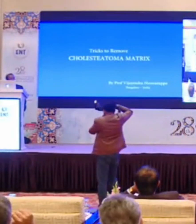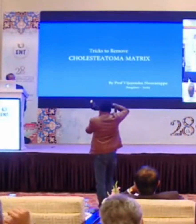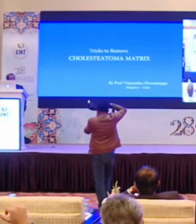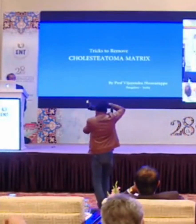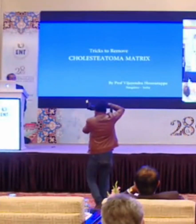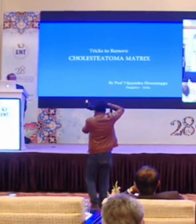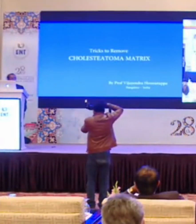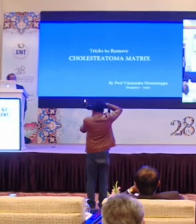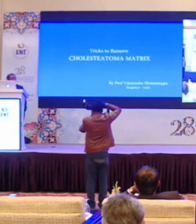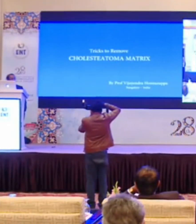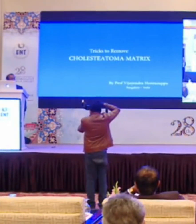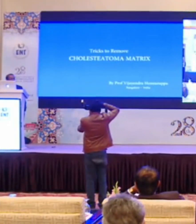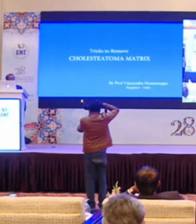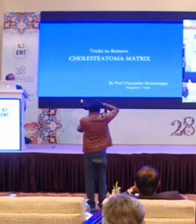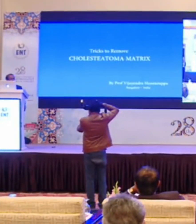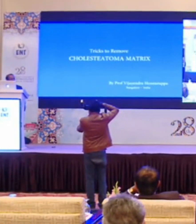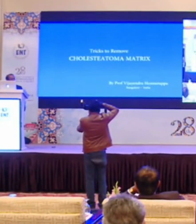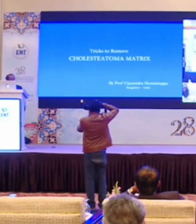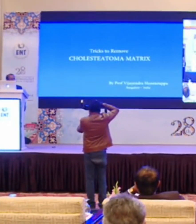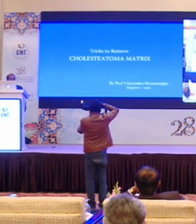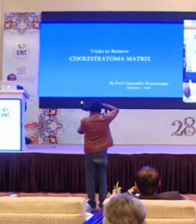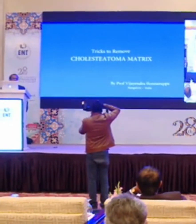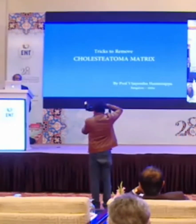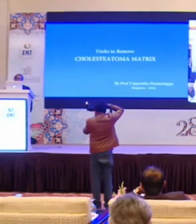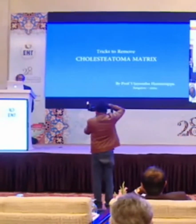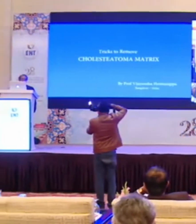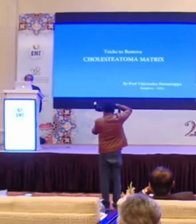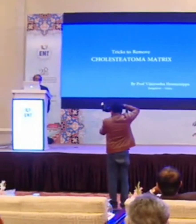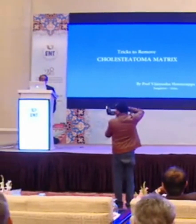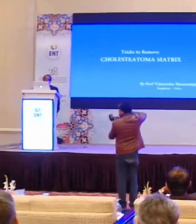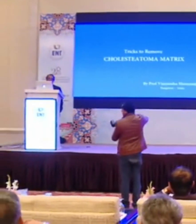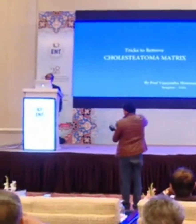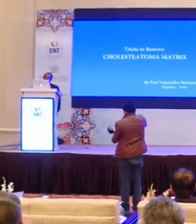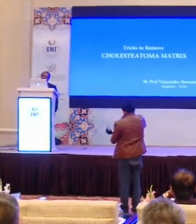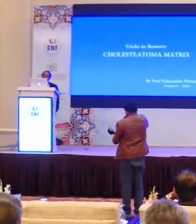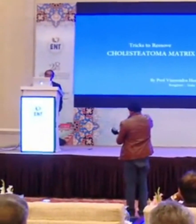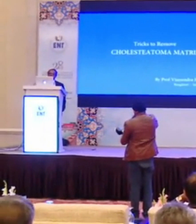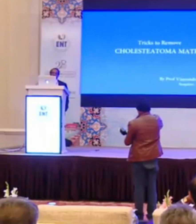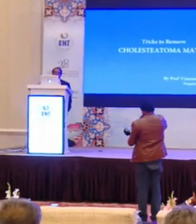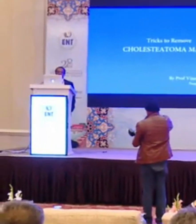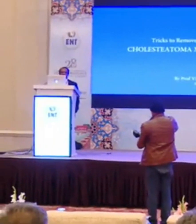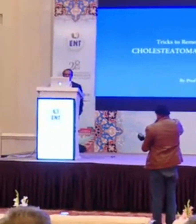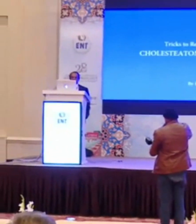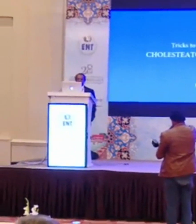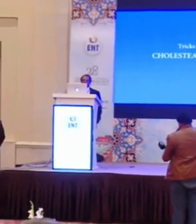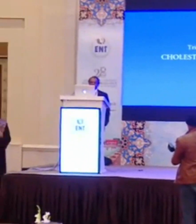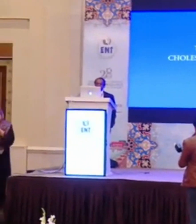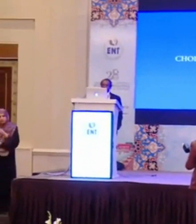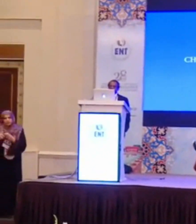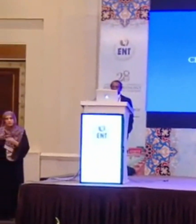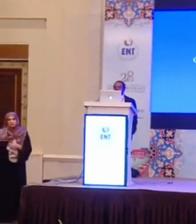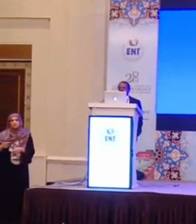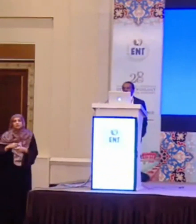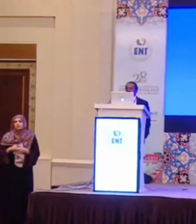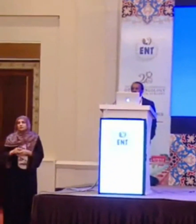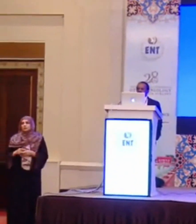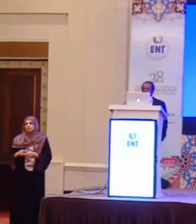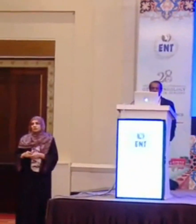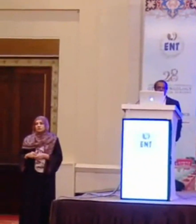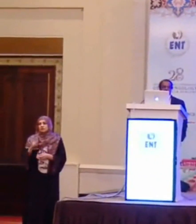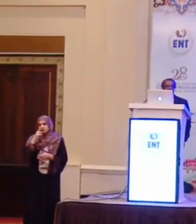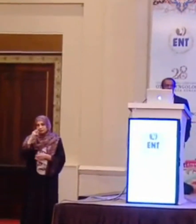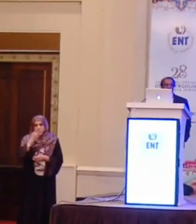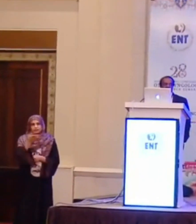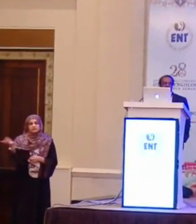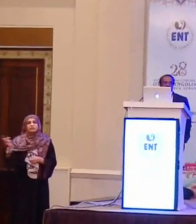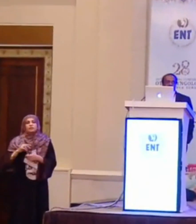chairpersons, my dear friend moderator, all my dear friends, colleagues, ladies and